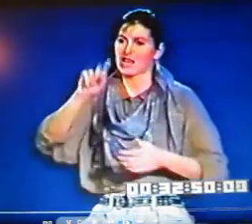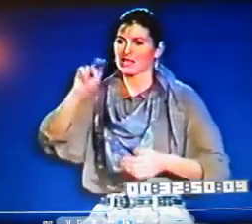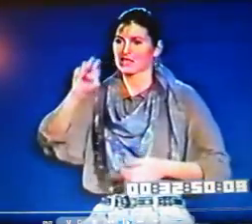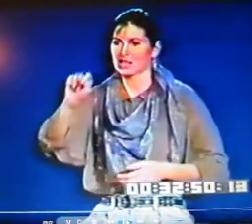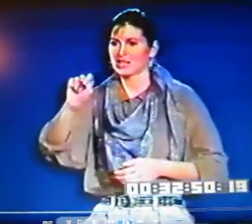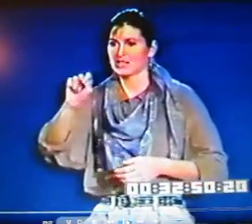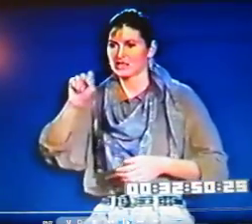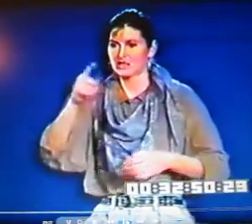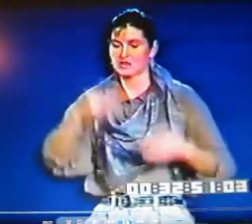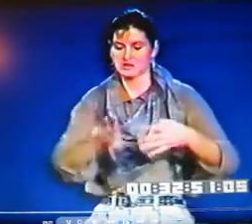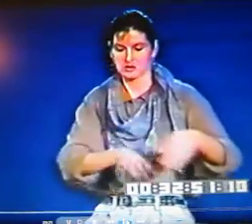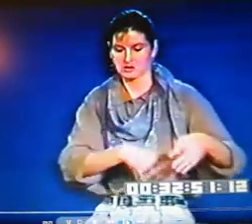later.